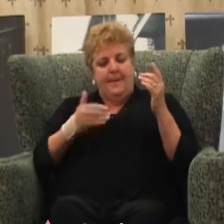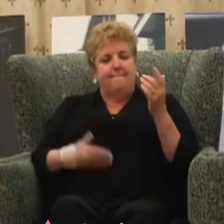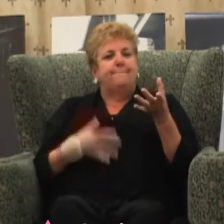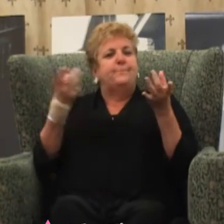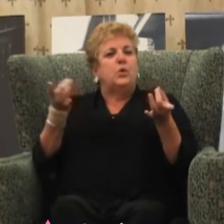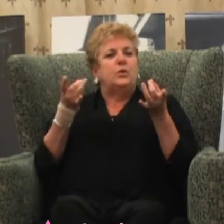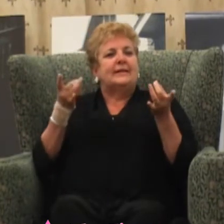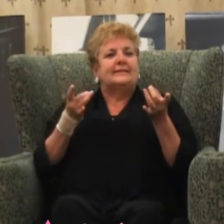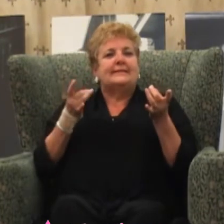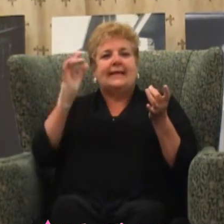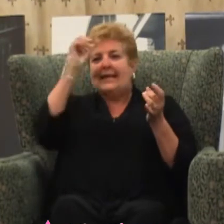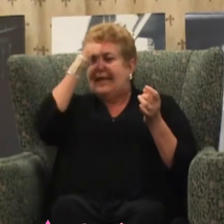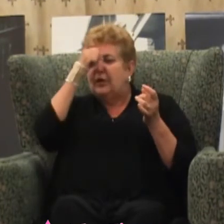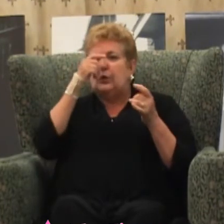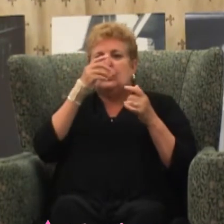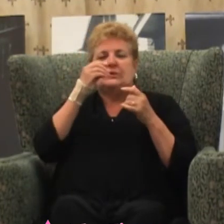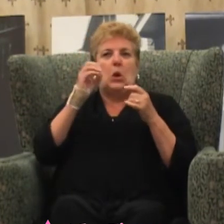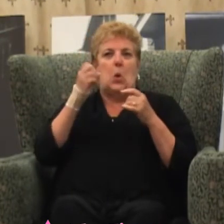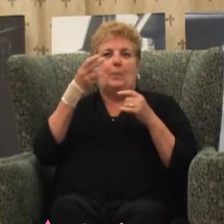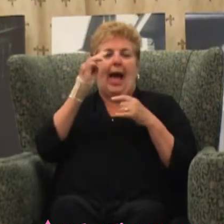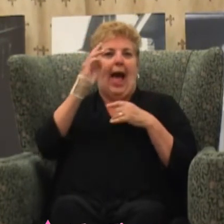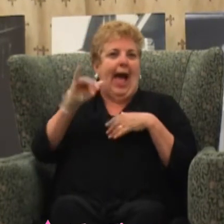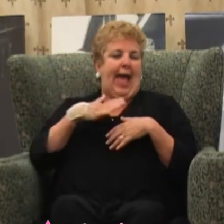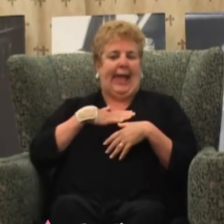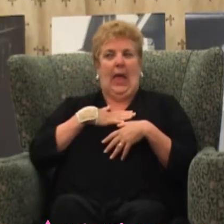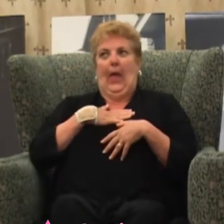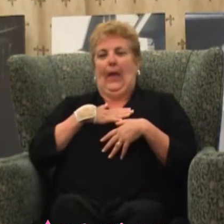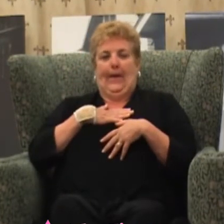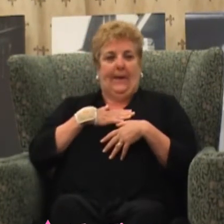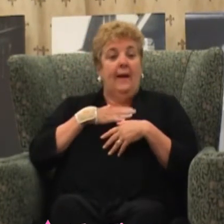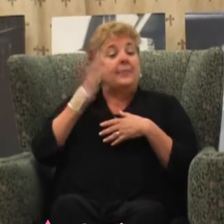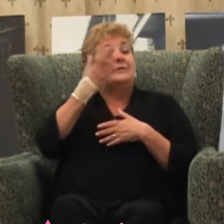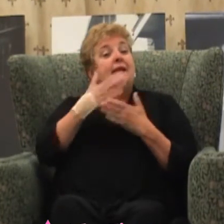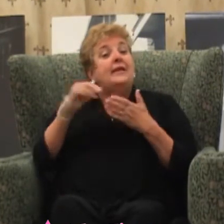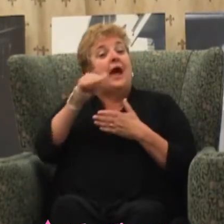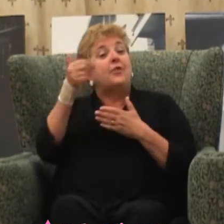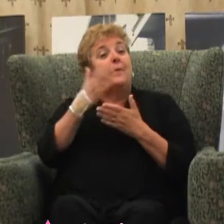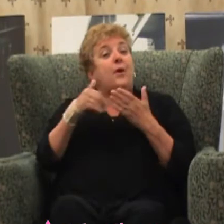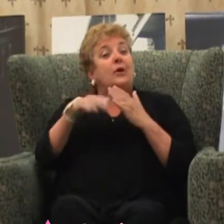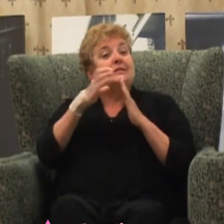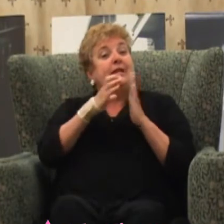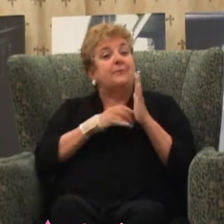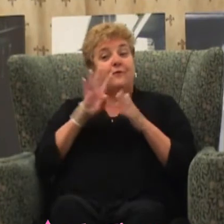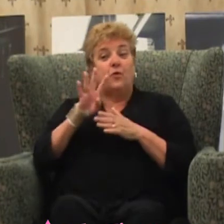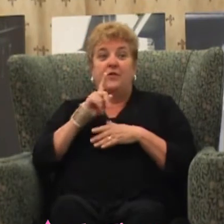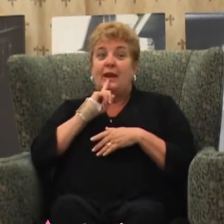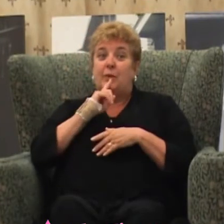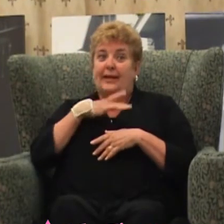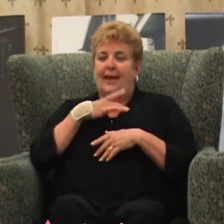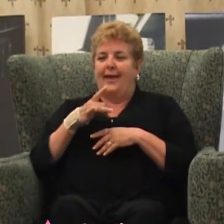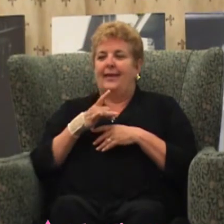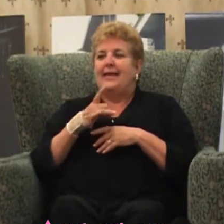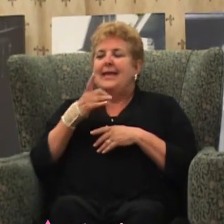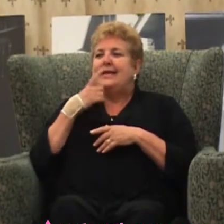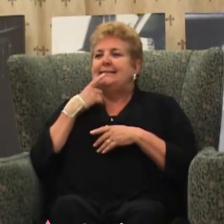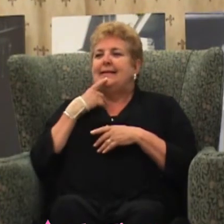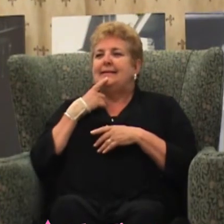So there's another part in chapter 4 that I love. It says, to be doomed to